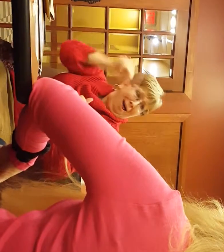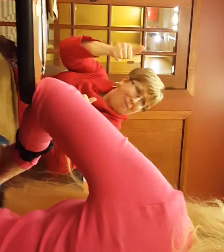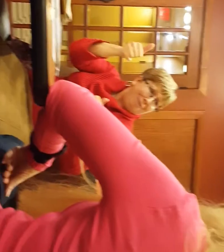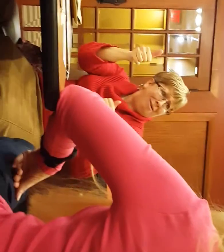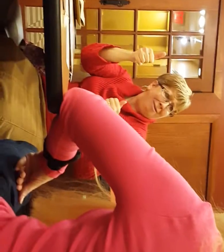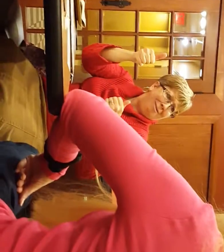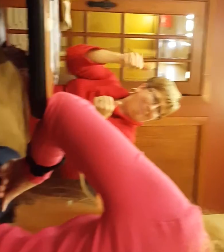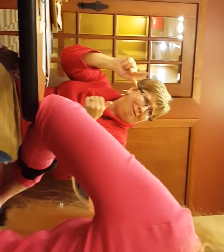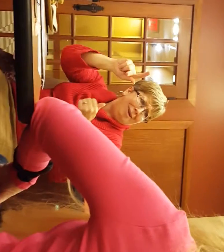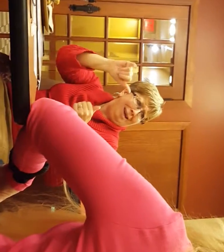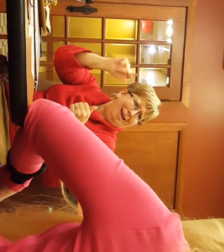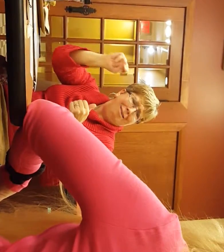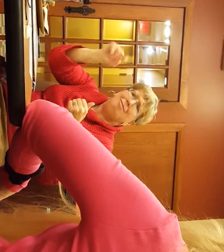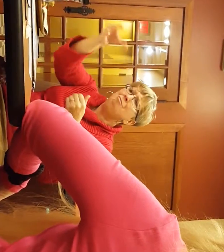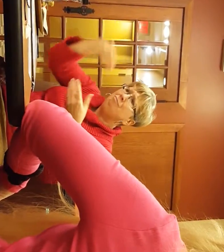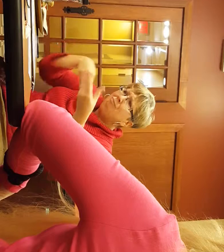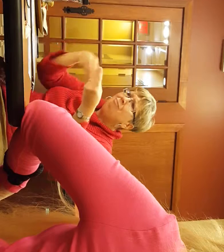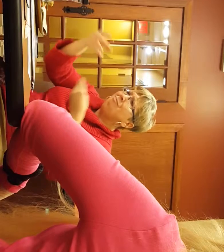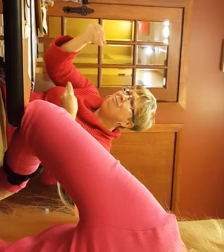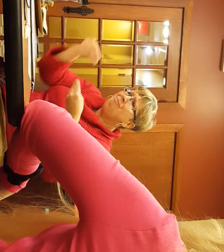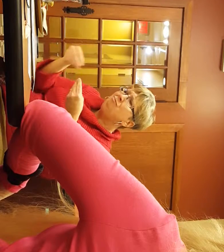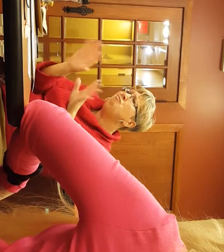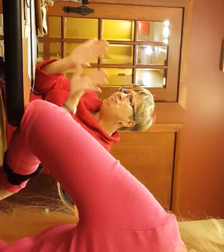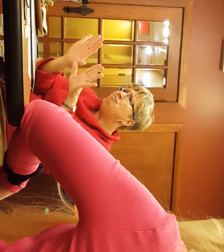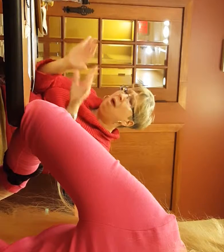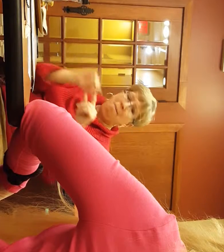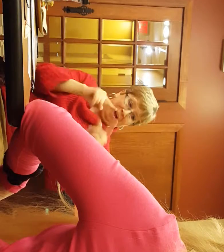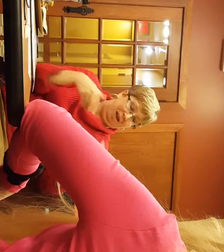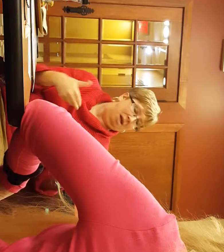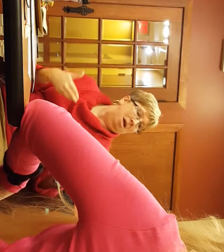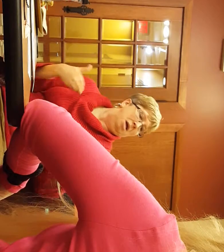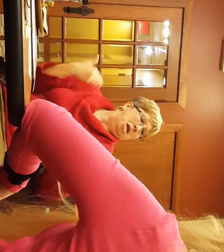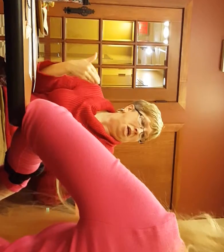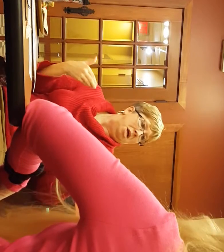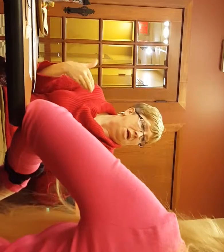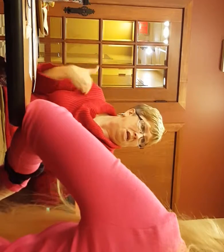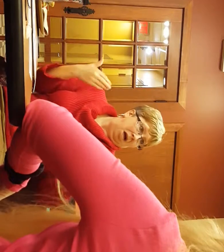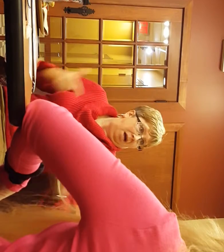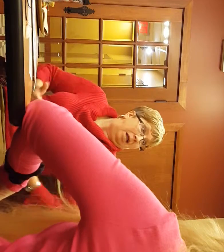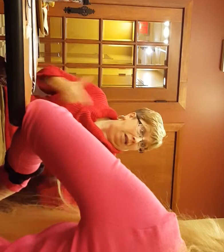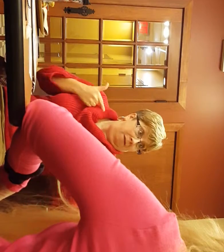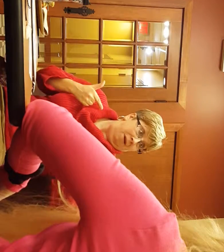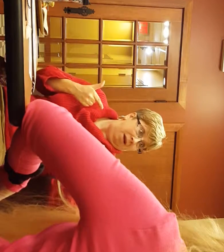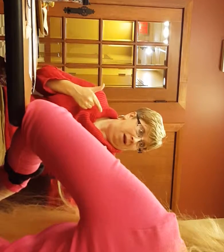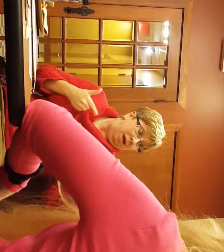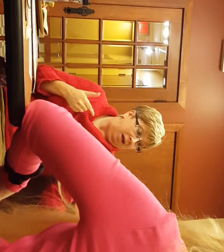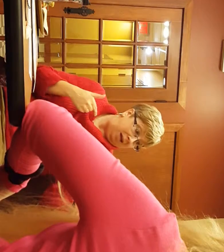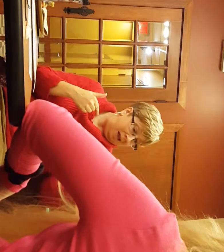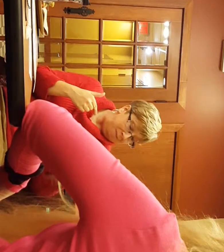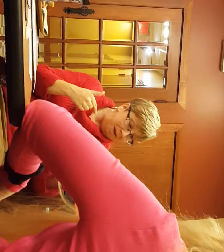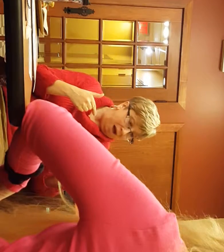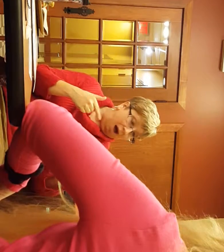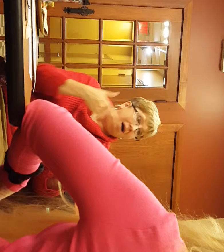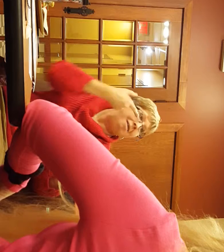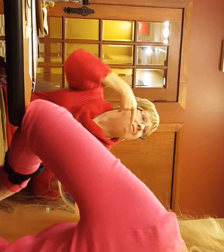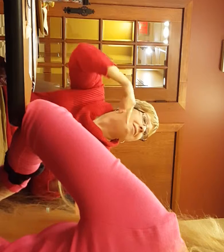most success with. So that's the company I ended up reordering from month after month and using their oils.